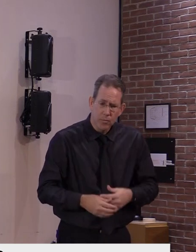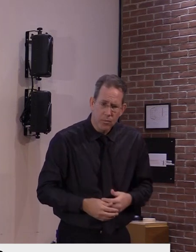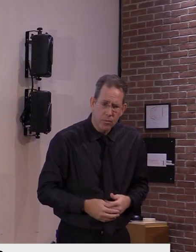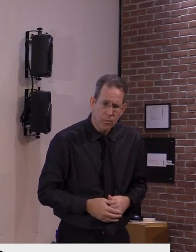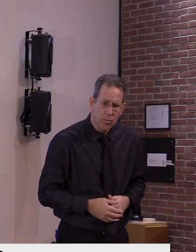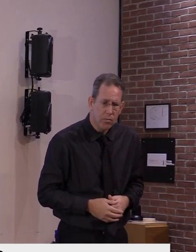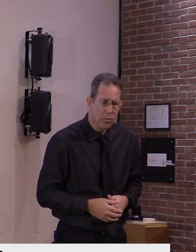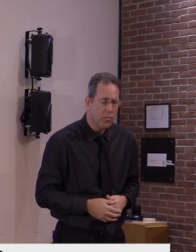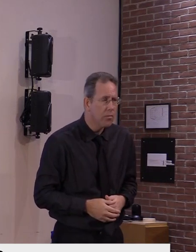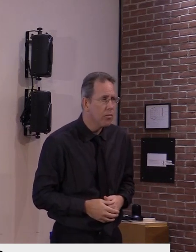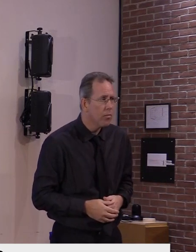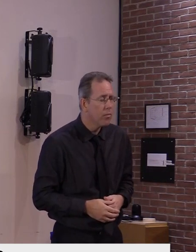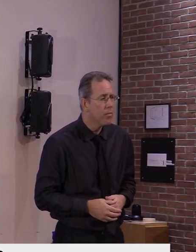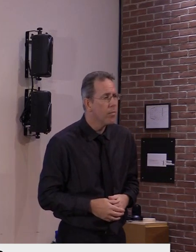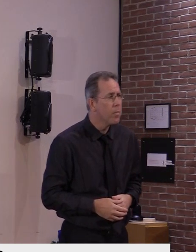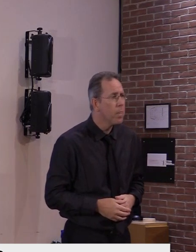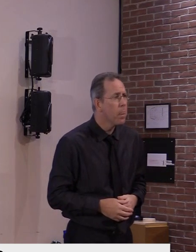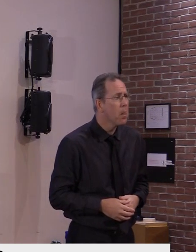Governor, I